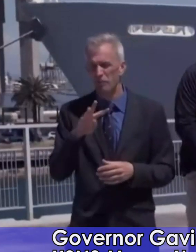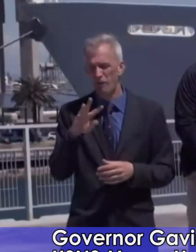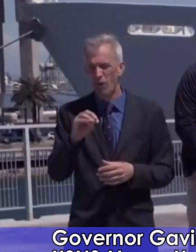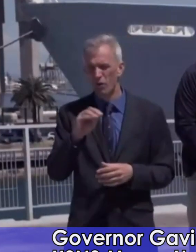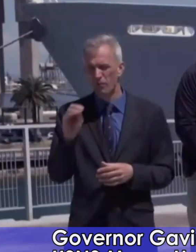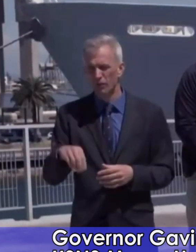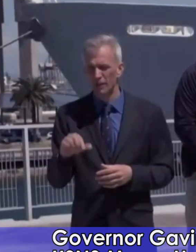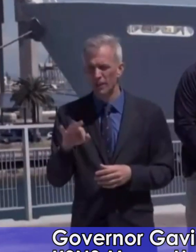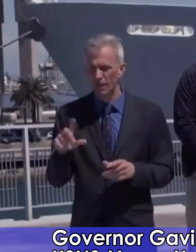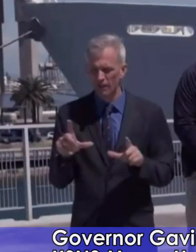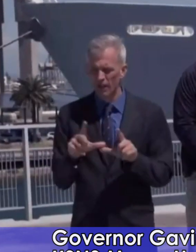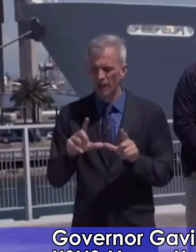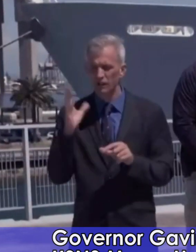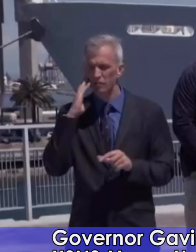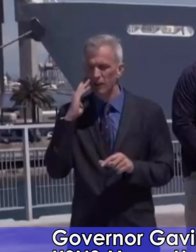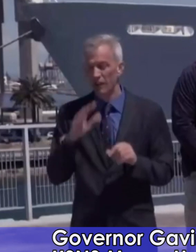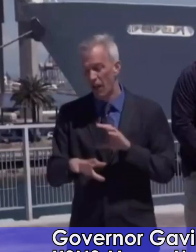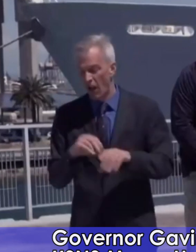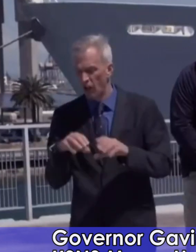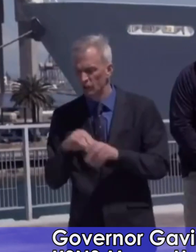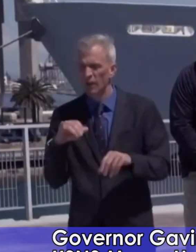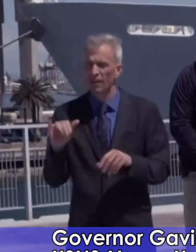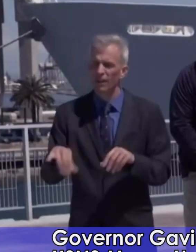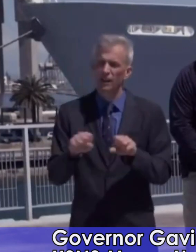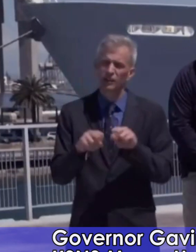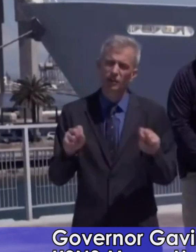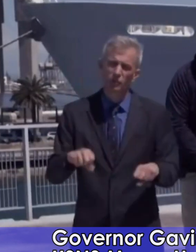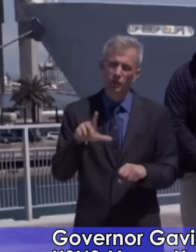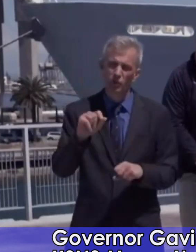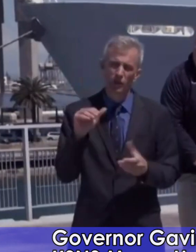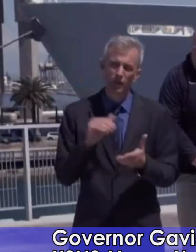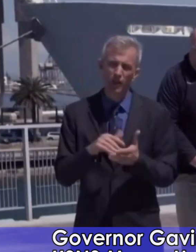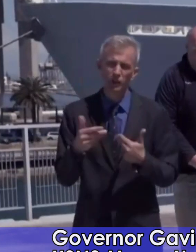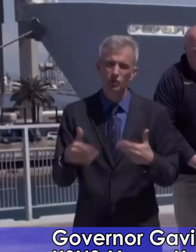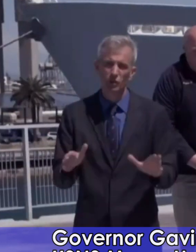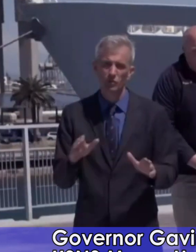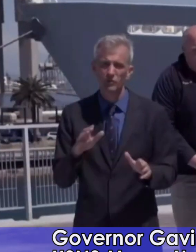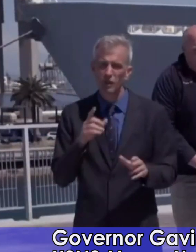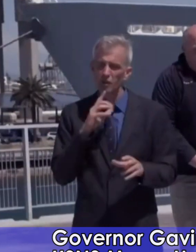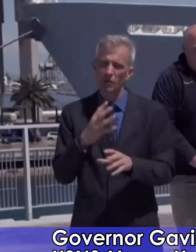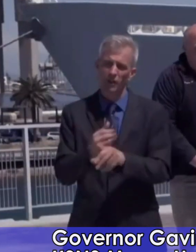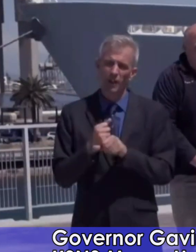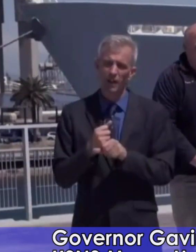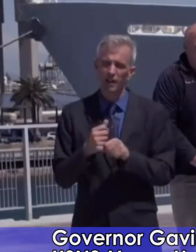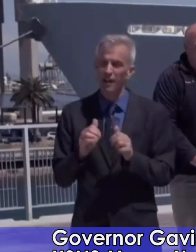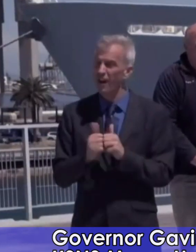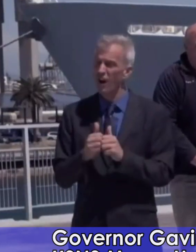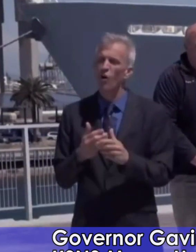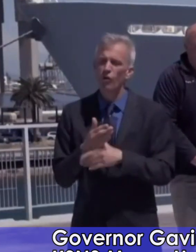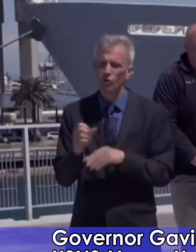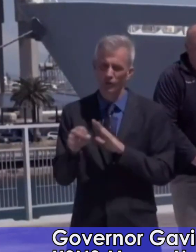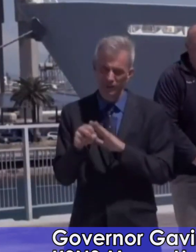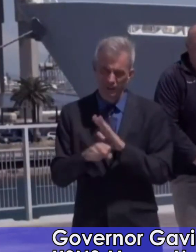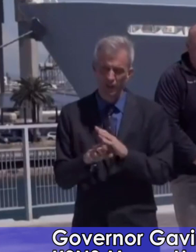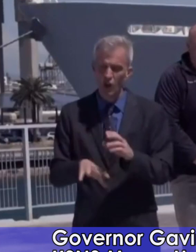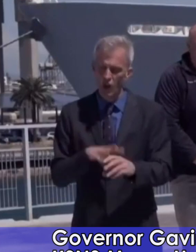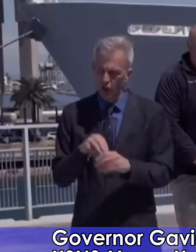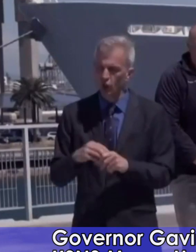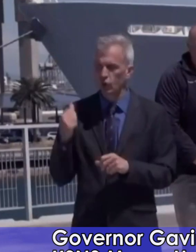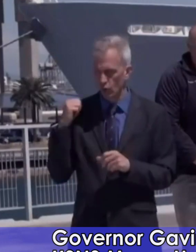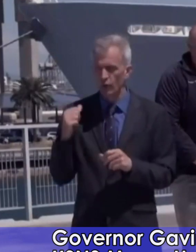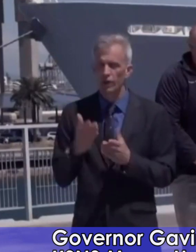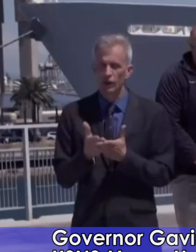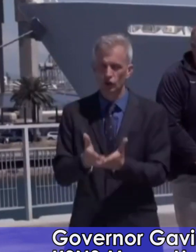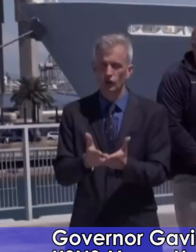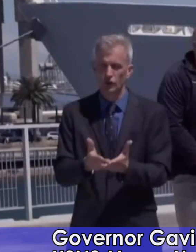beds. Outside of that system, 20,000 rooms are being procured through the state, including the Mercy, which is